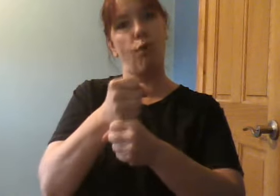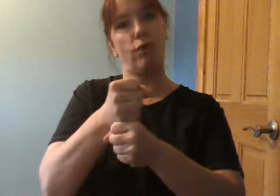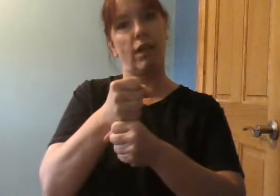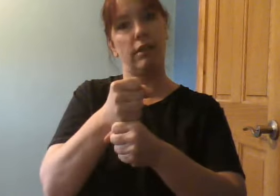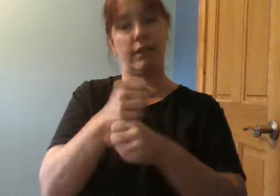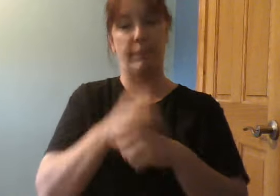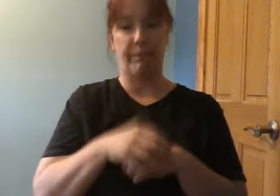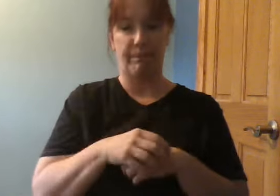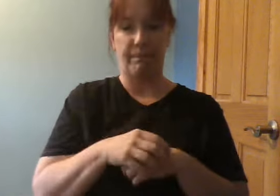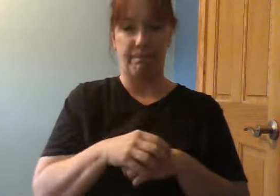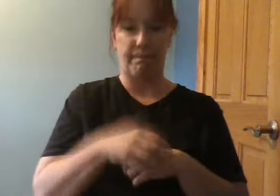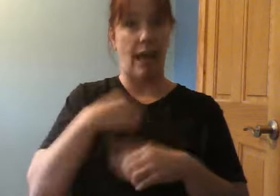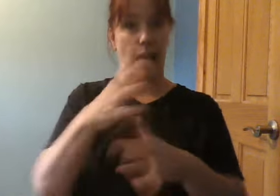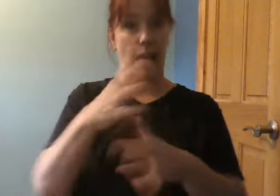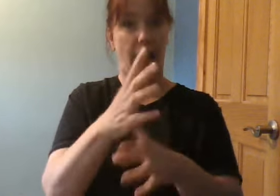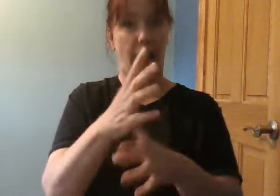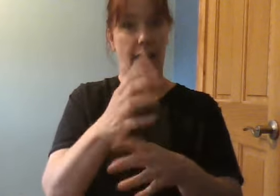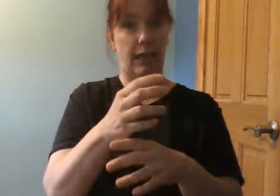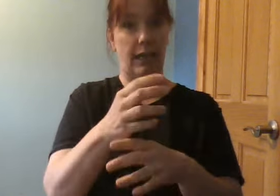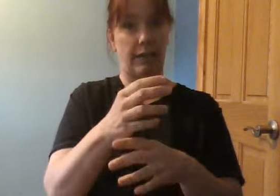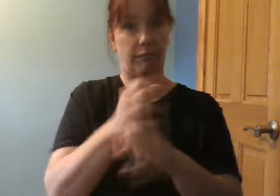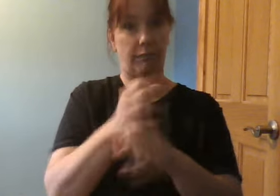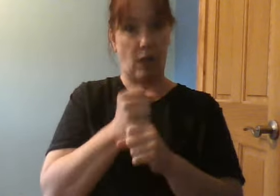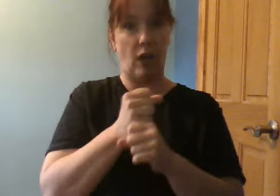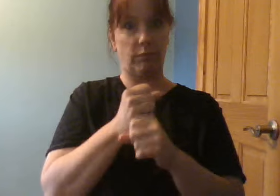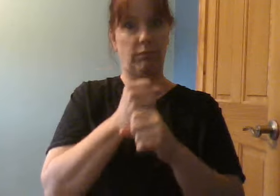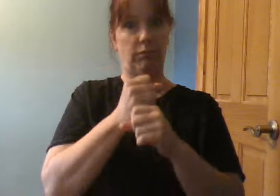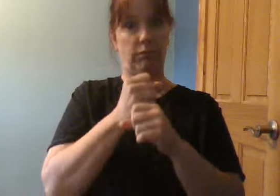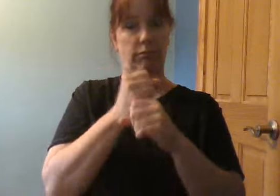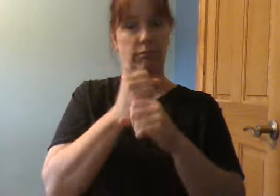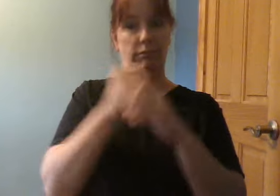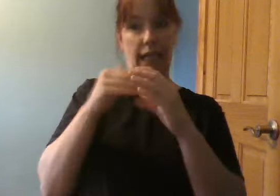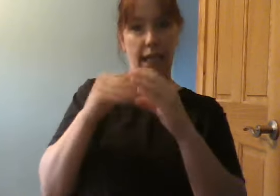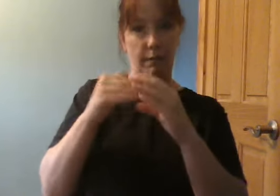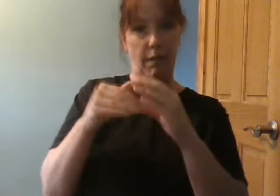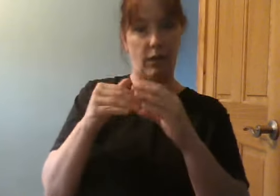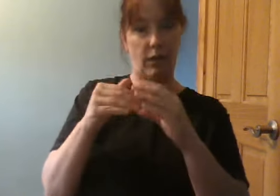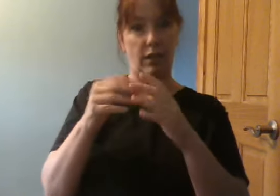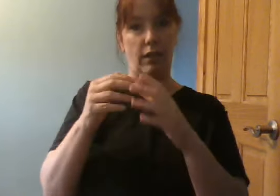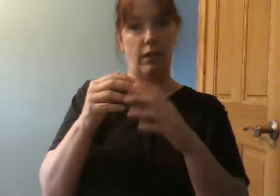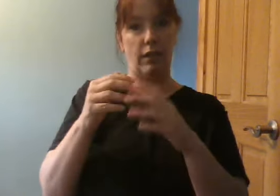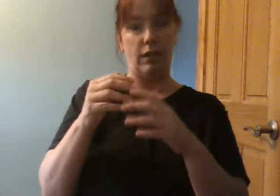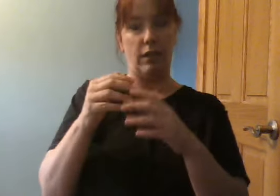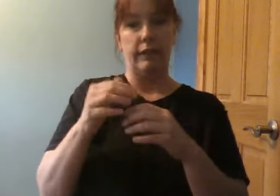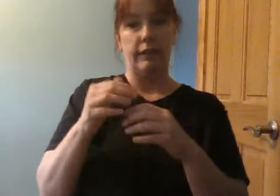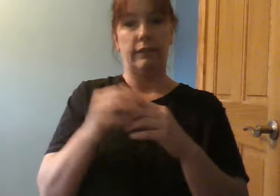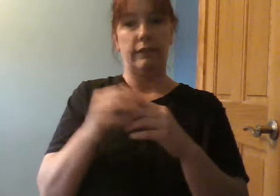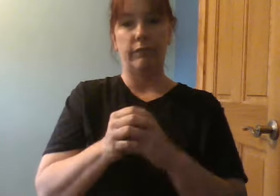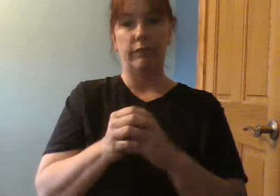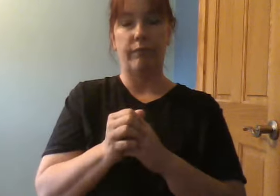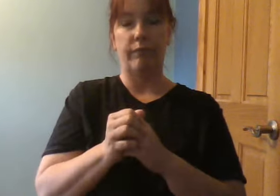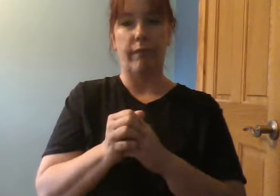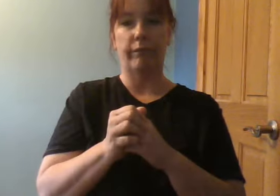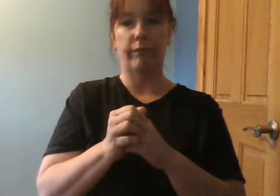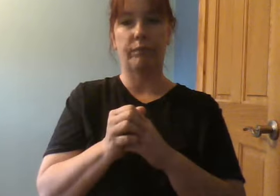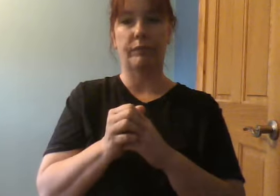from the bank saying, please don't wear a suit because it'll inflame the protesters. Obviously, I look pretty good in a suit, frankly, so you can see why it would drive